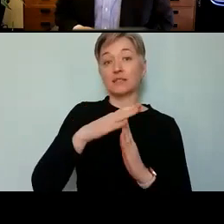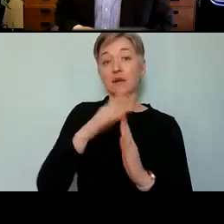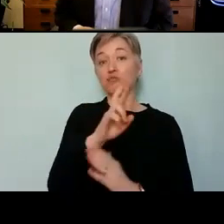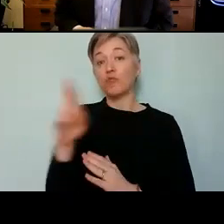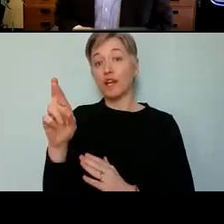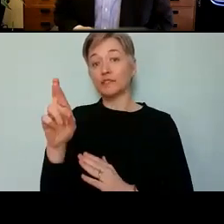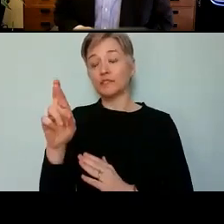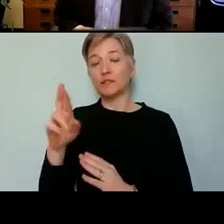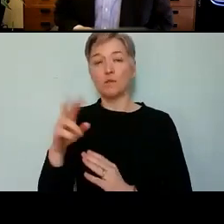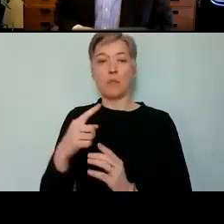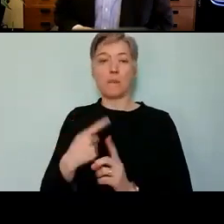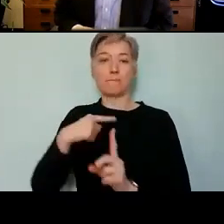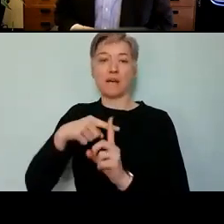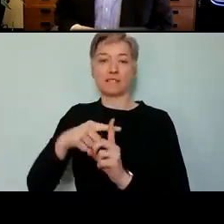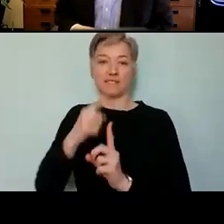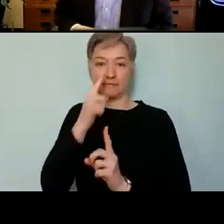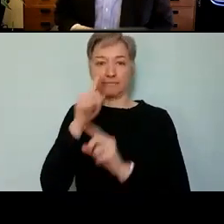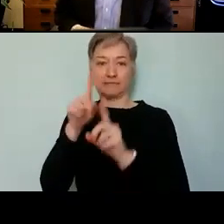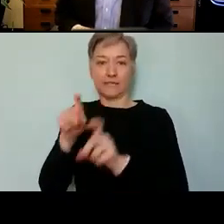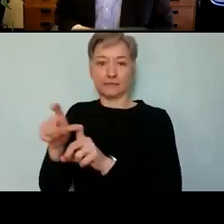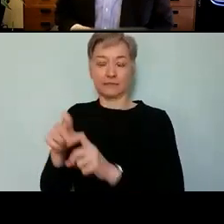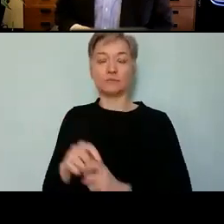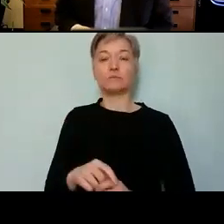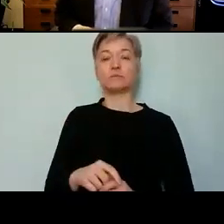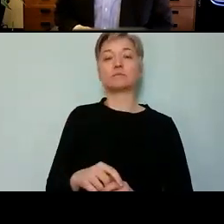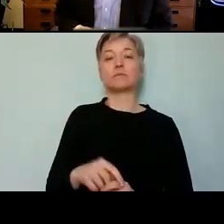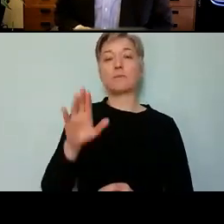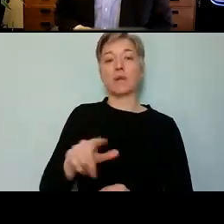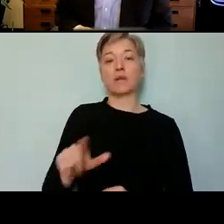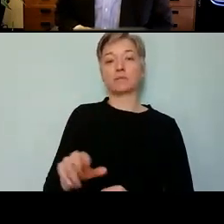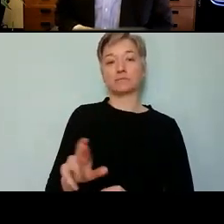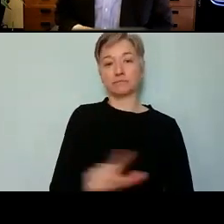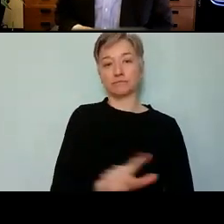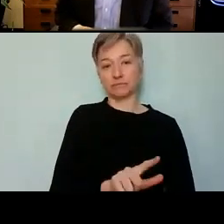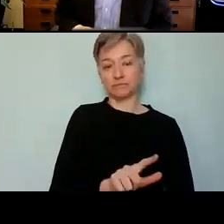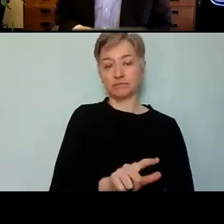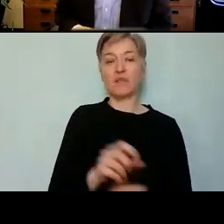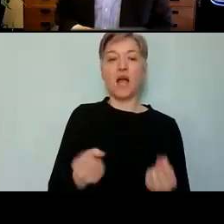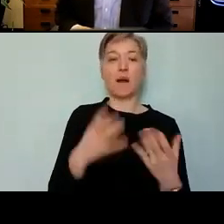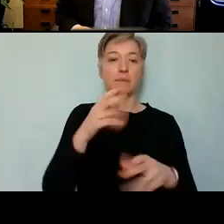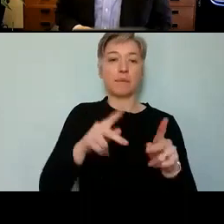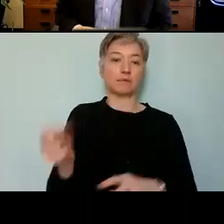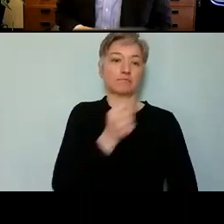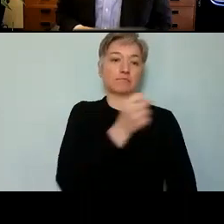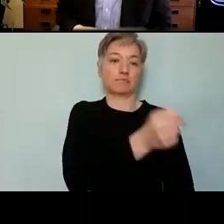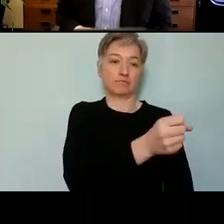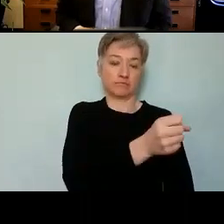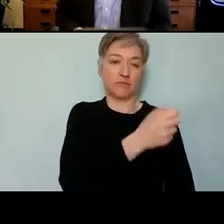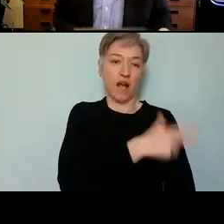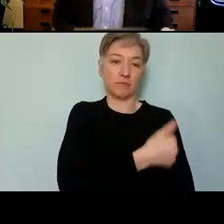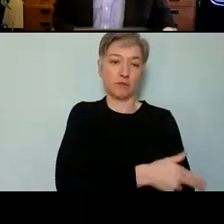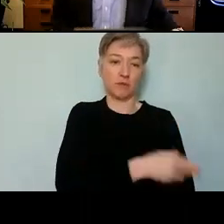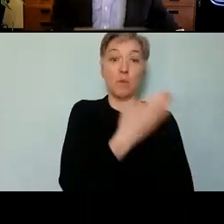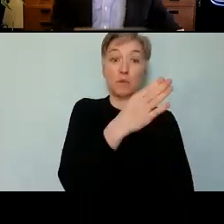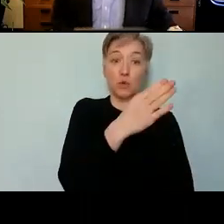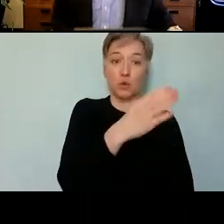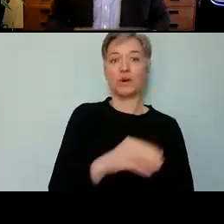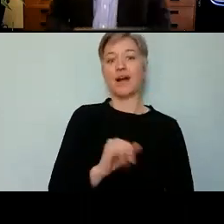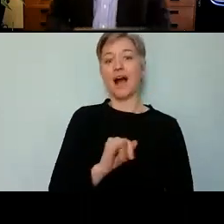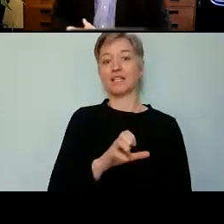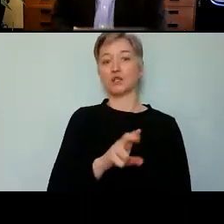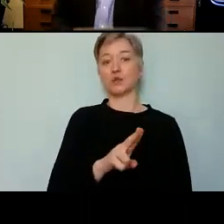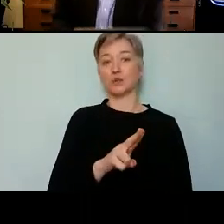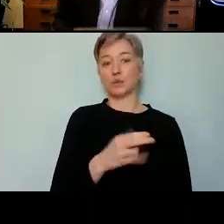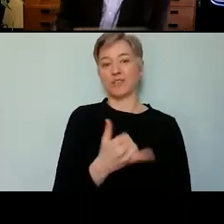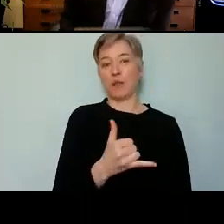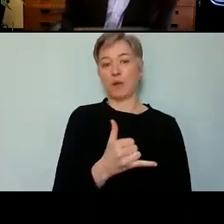rate. On the bottom left is hospitalization rate in blue, ICU rate in yellow, and in the bottom right is the